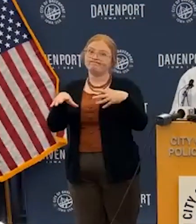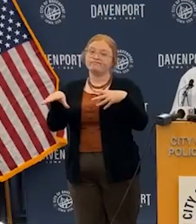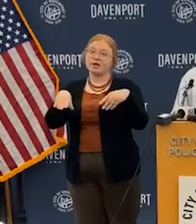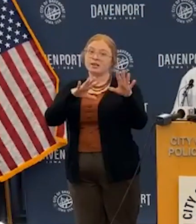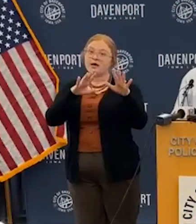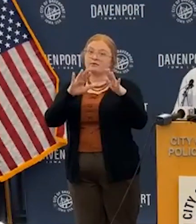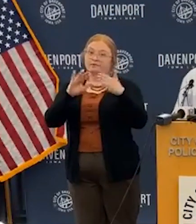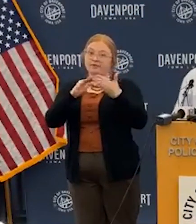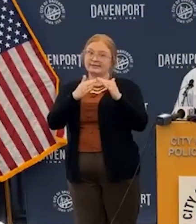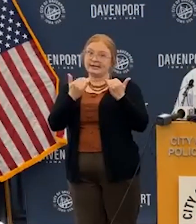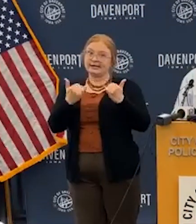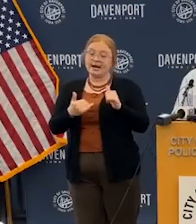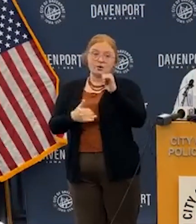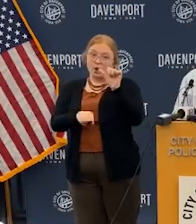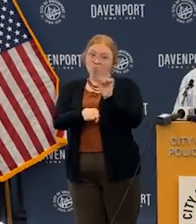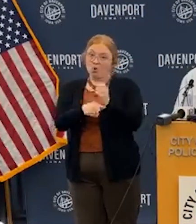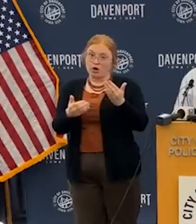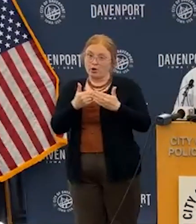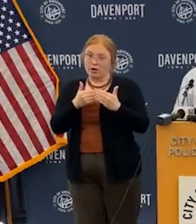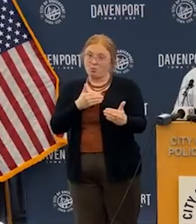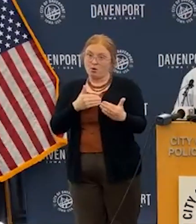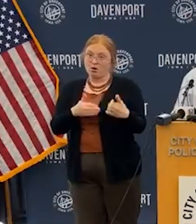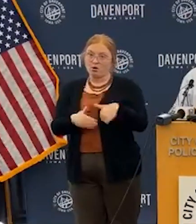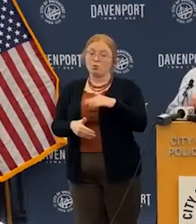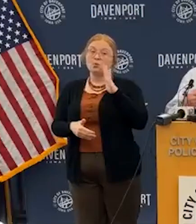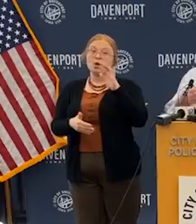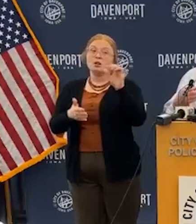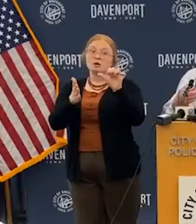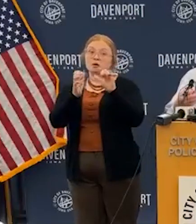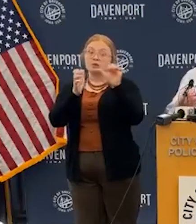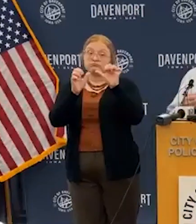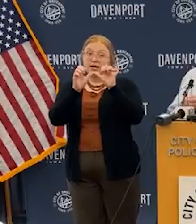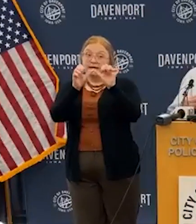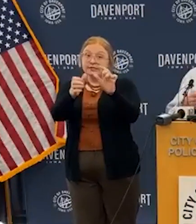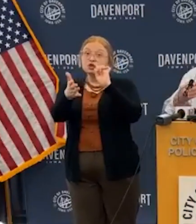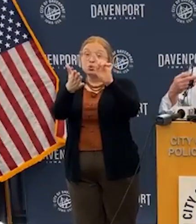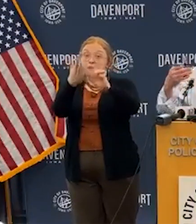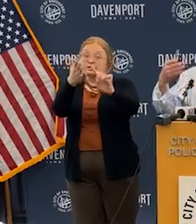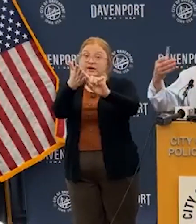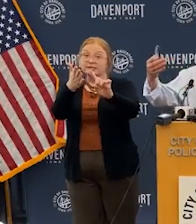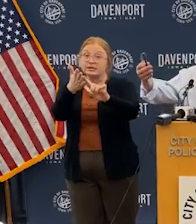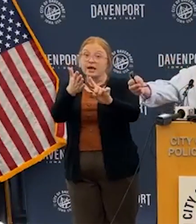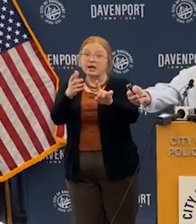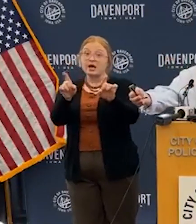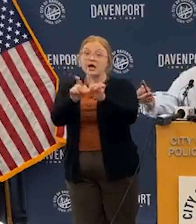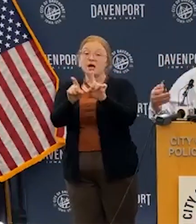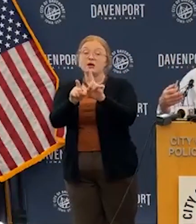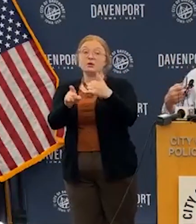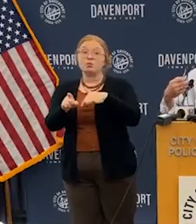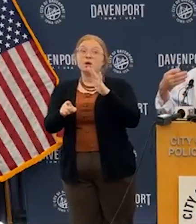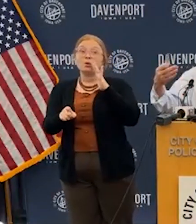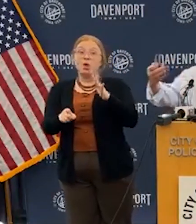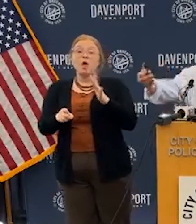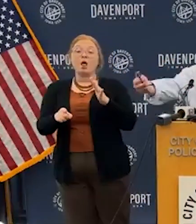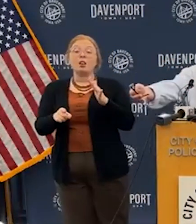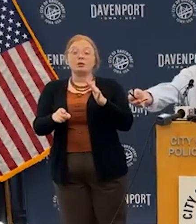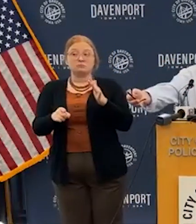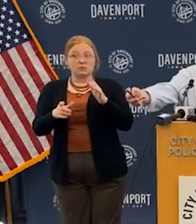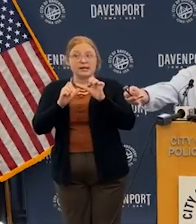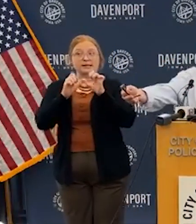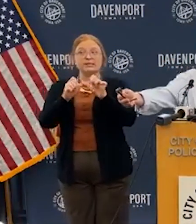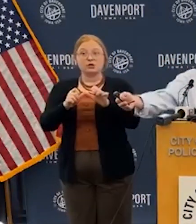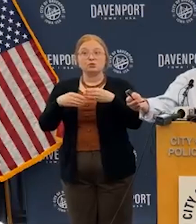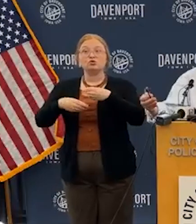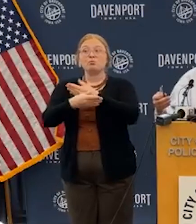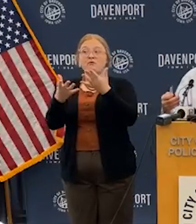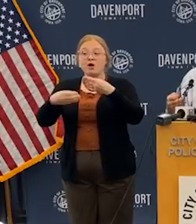investigate where this is, and as we've already done, we're continuing to turn over everything we know to y'all.